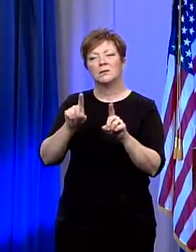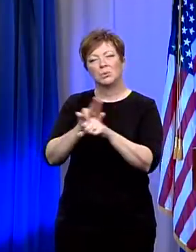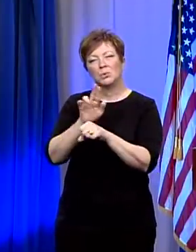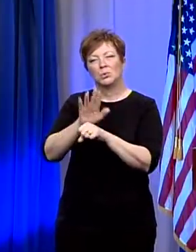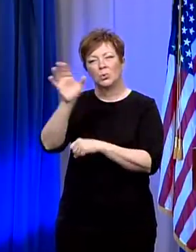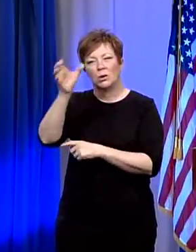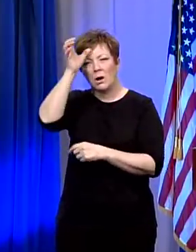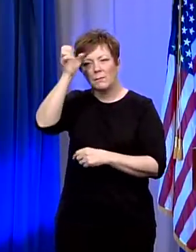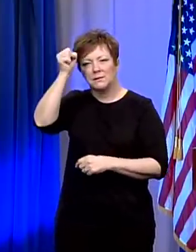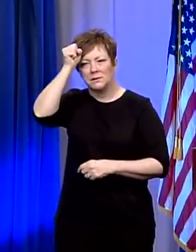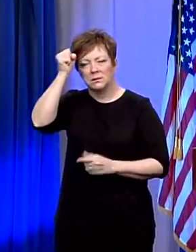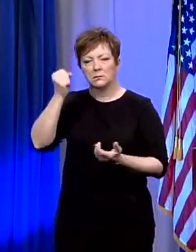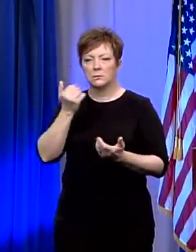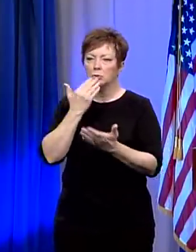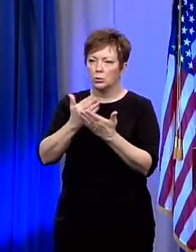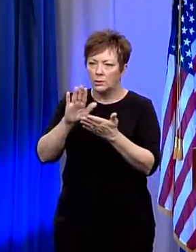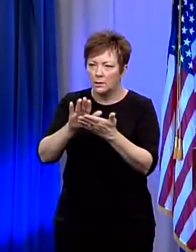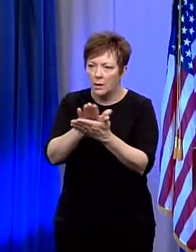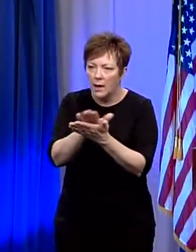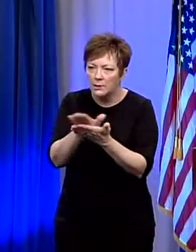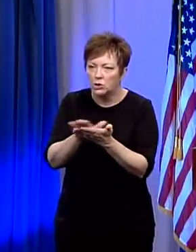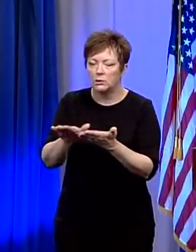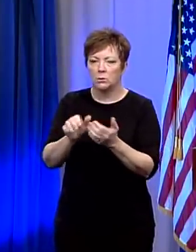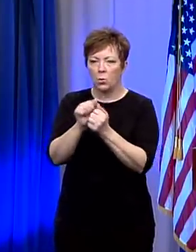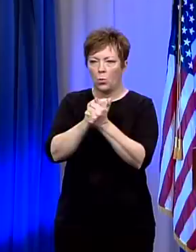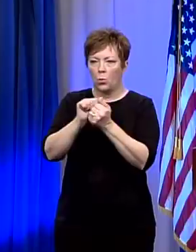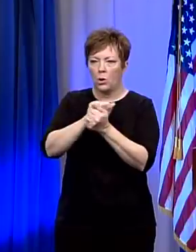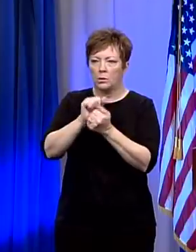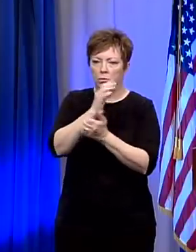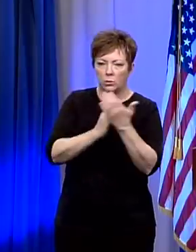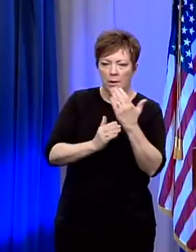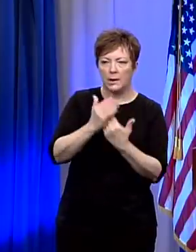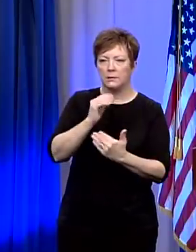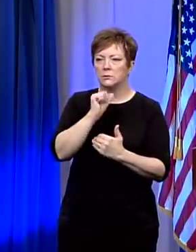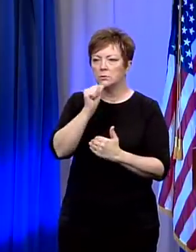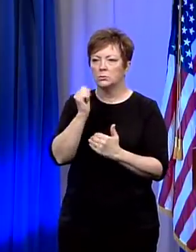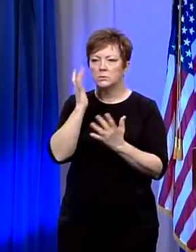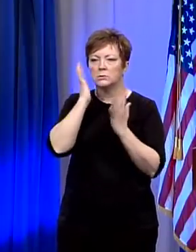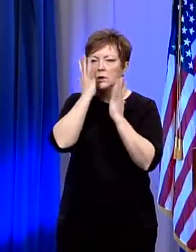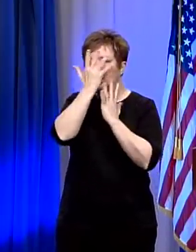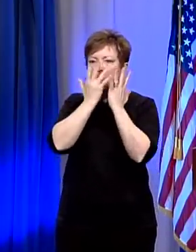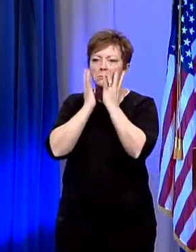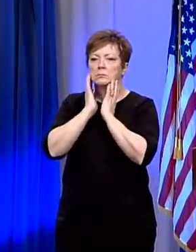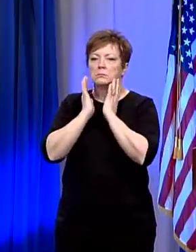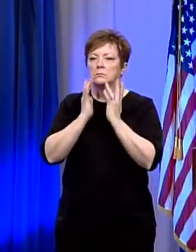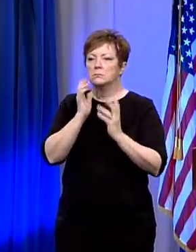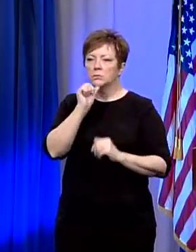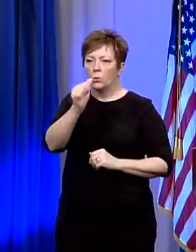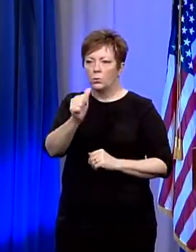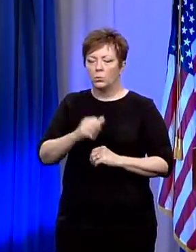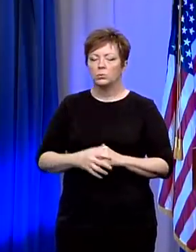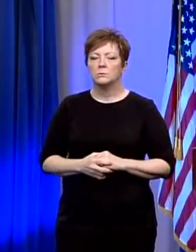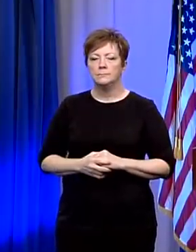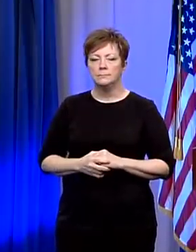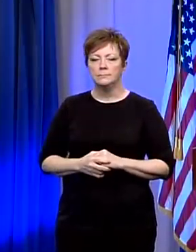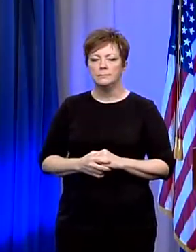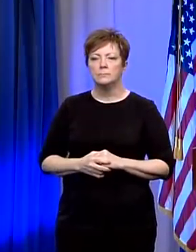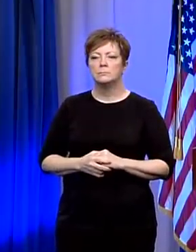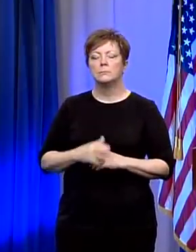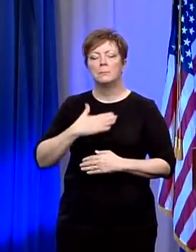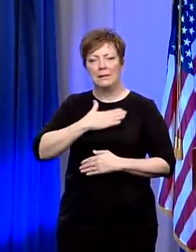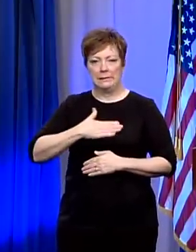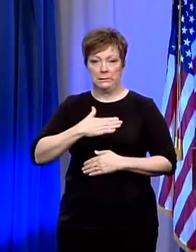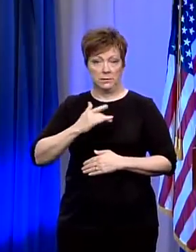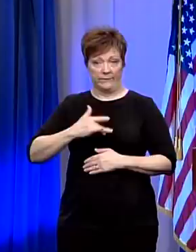that. Practice good hygiene. Make sure to wash your hands. Avoid touching your face, and by all means, please stay home